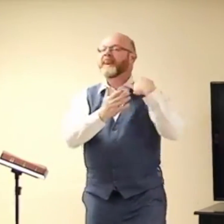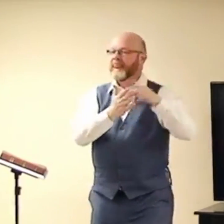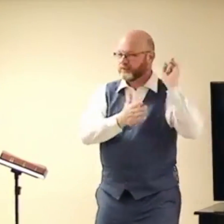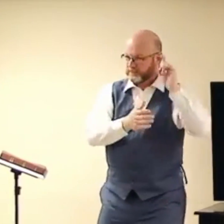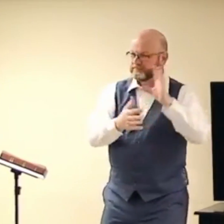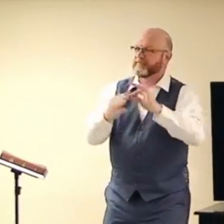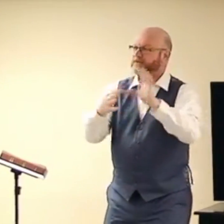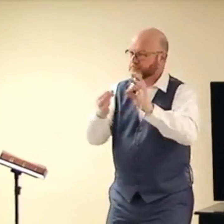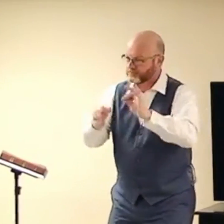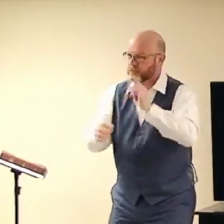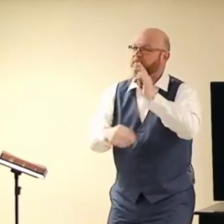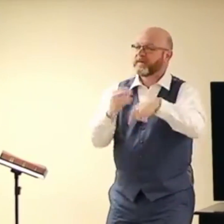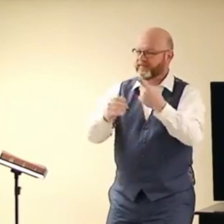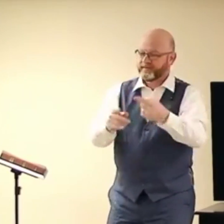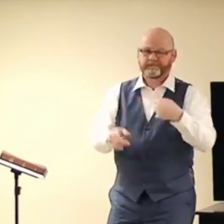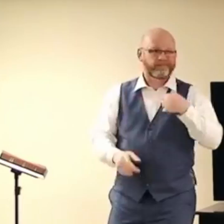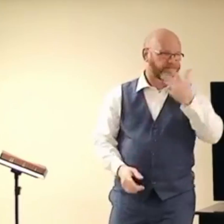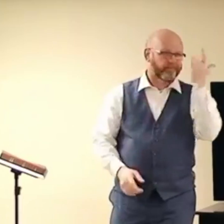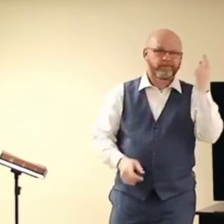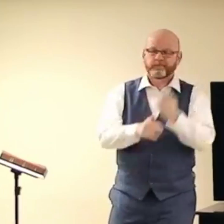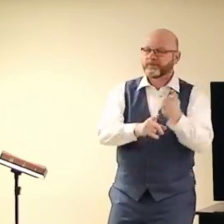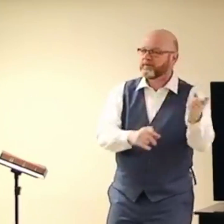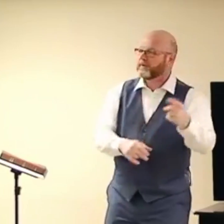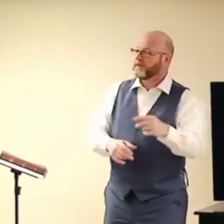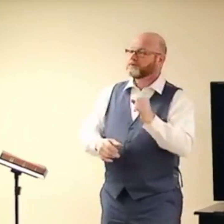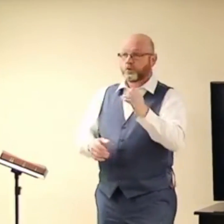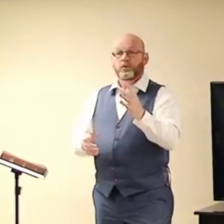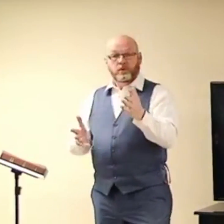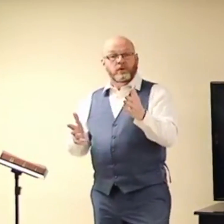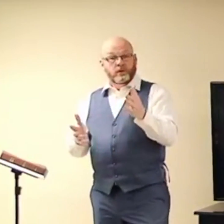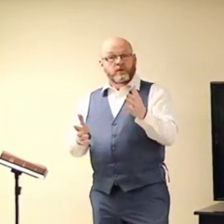We talked about it last week. I forget, I